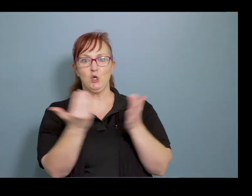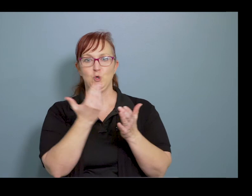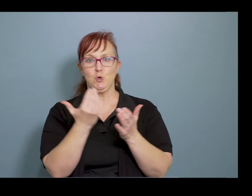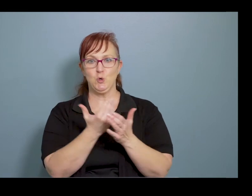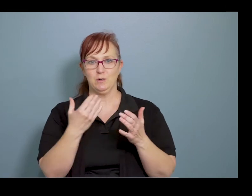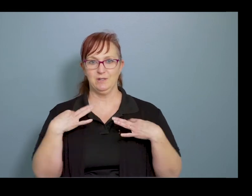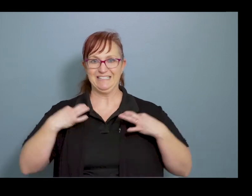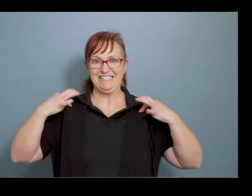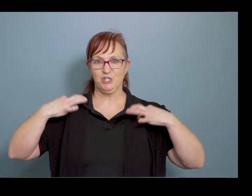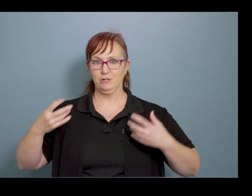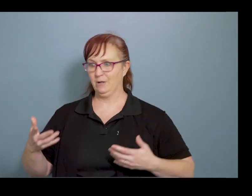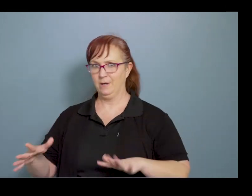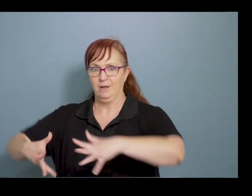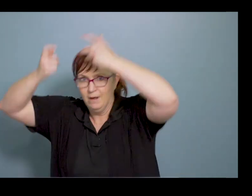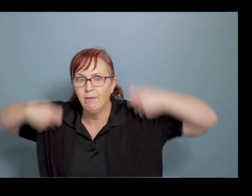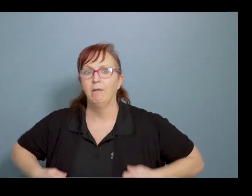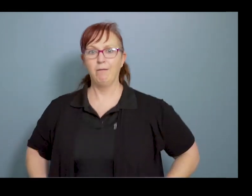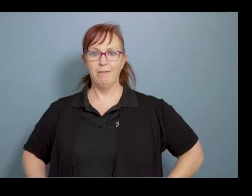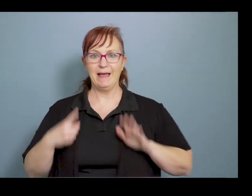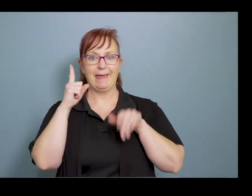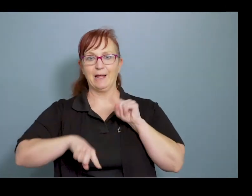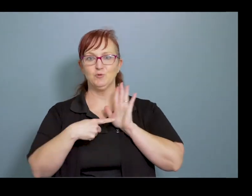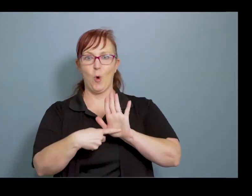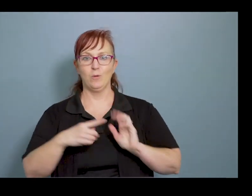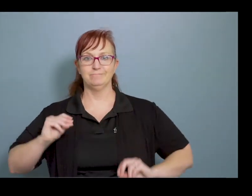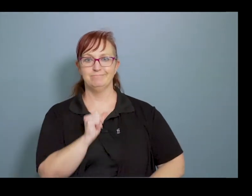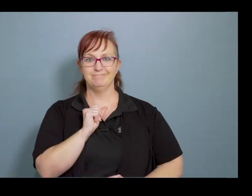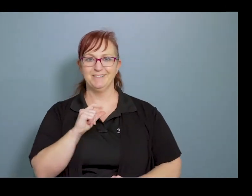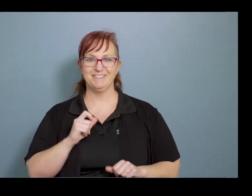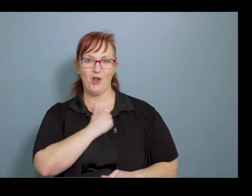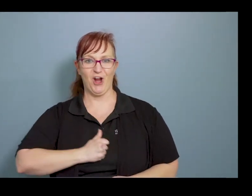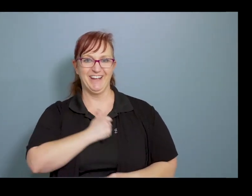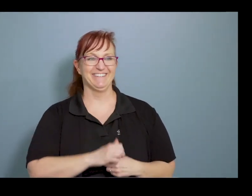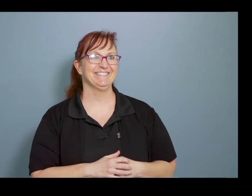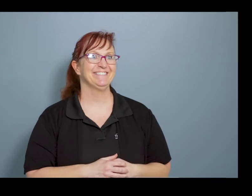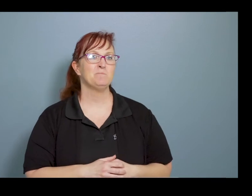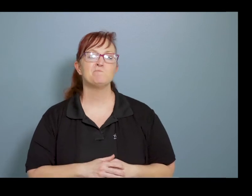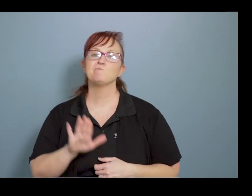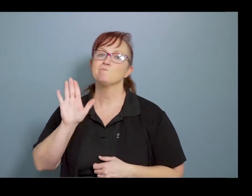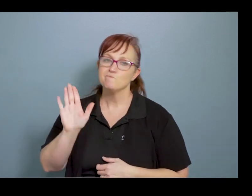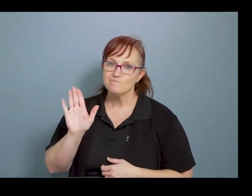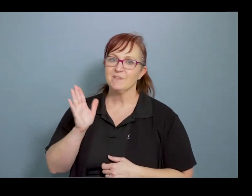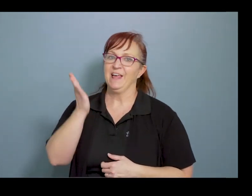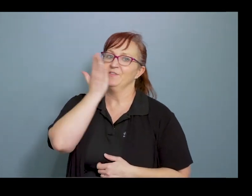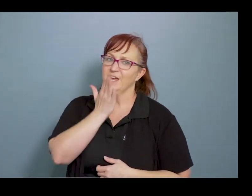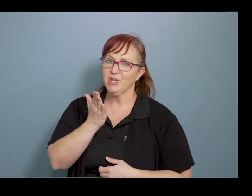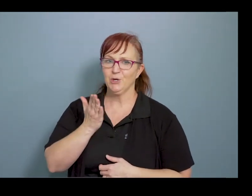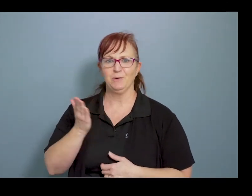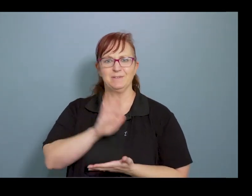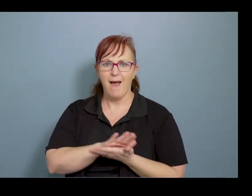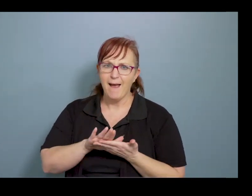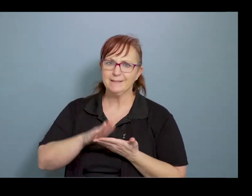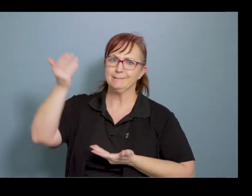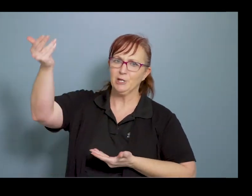my t-shirt. So we had to kind of reach out there. Well, thank you again for the kind